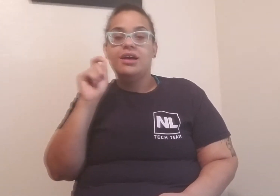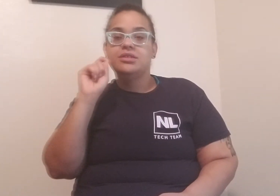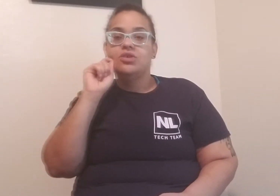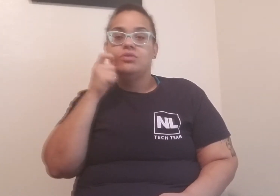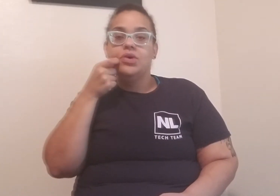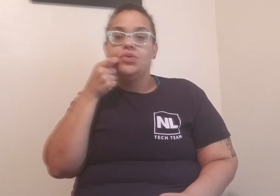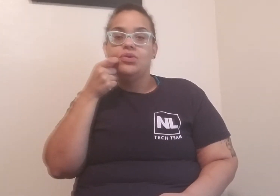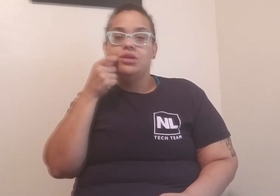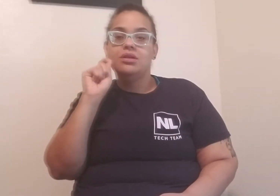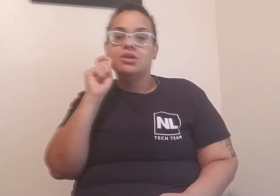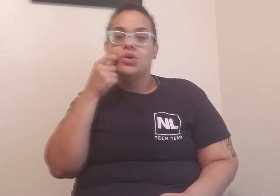So, cool.